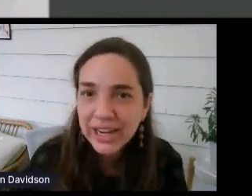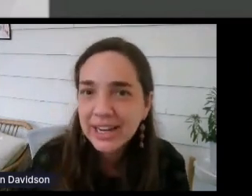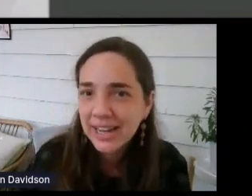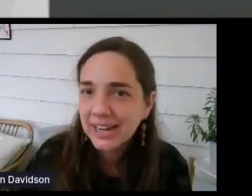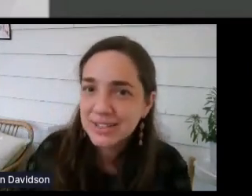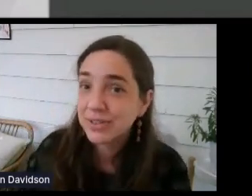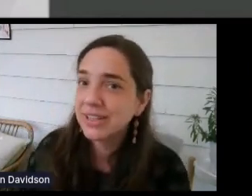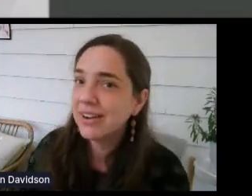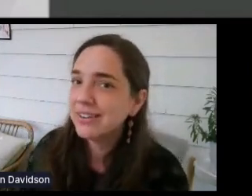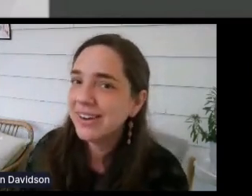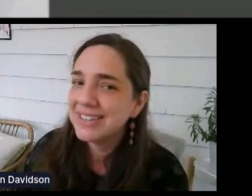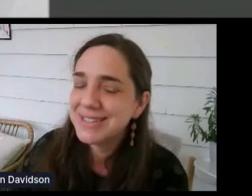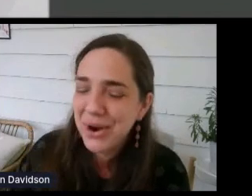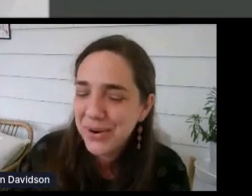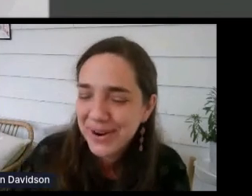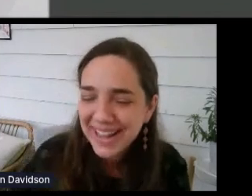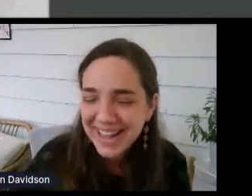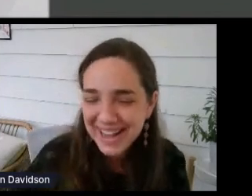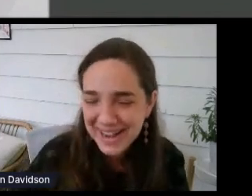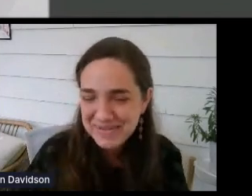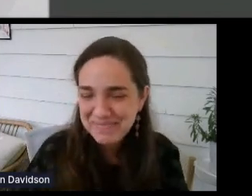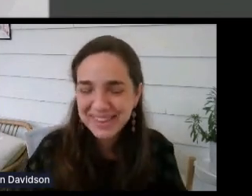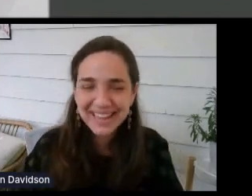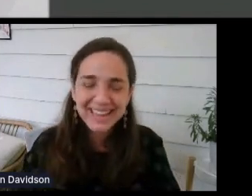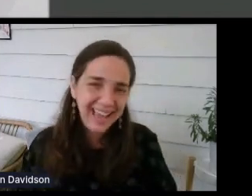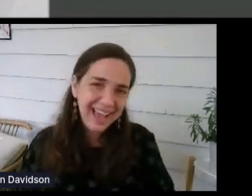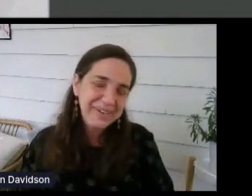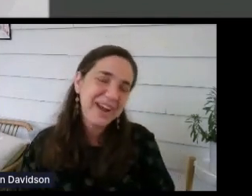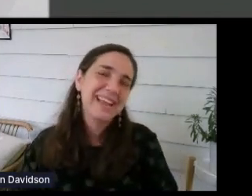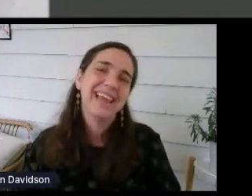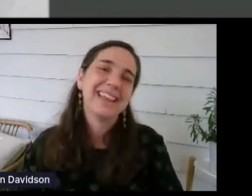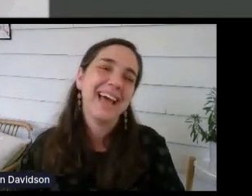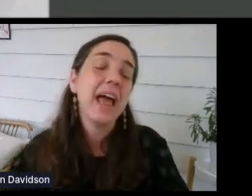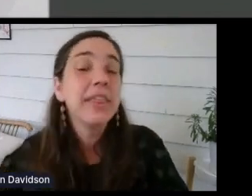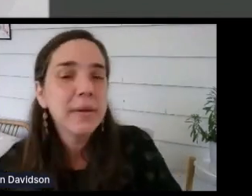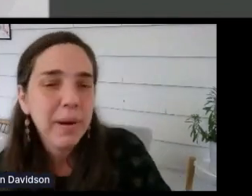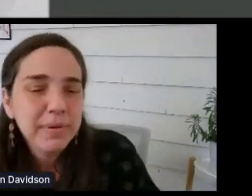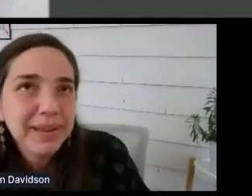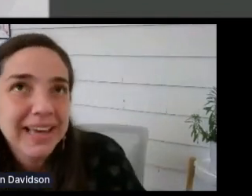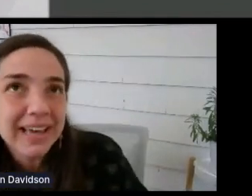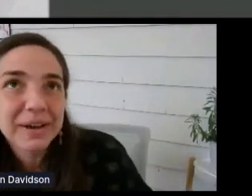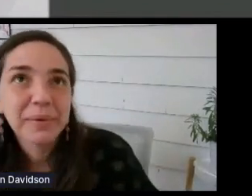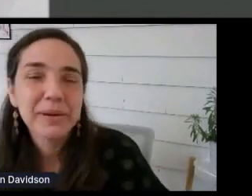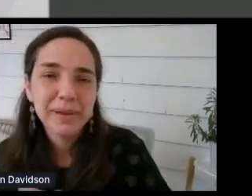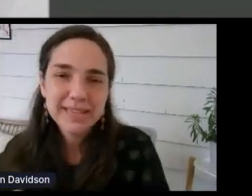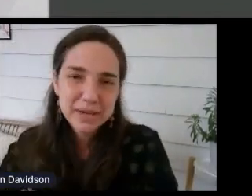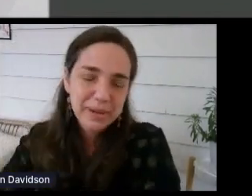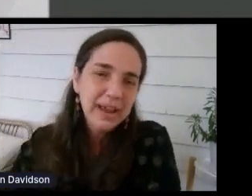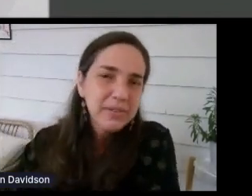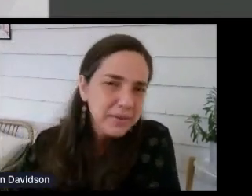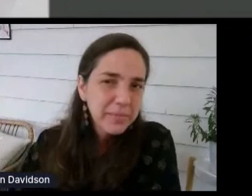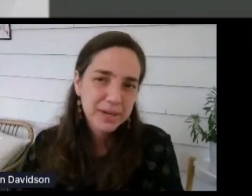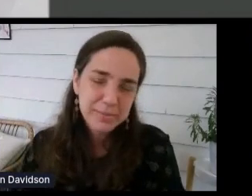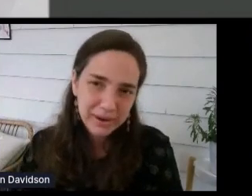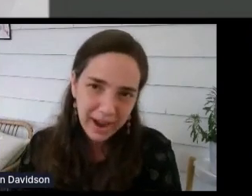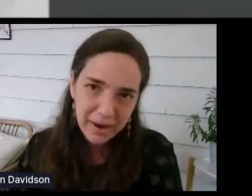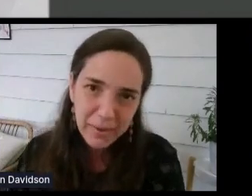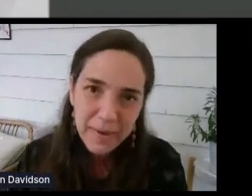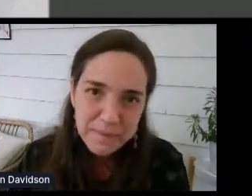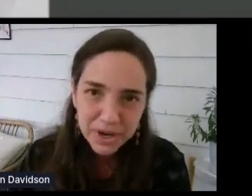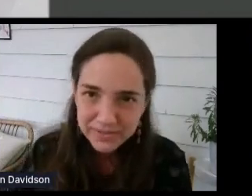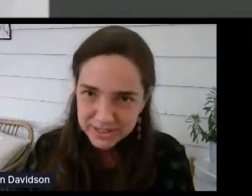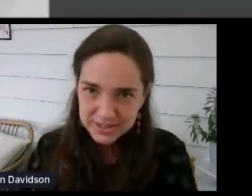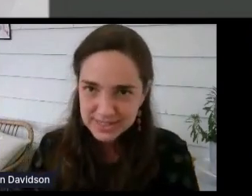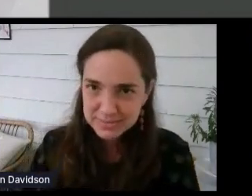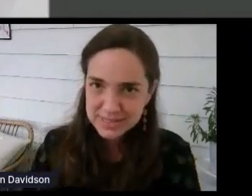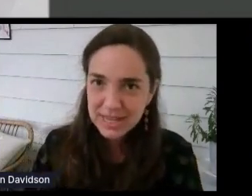The training data is really hard, right? So yeah, right. Like I think probably it wouldn't be easier, but I don't know that much about